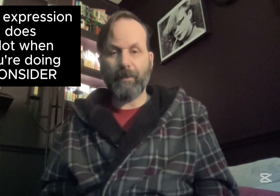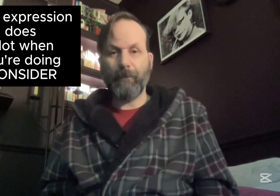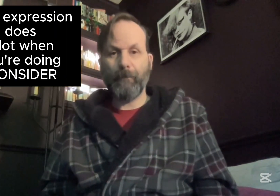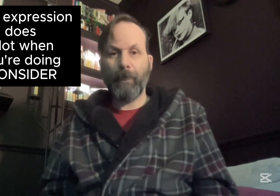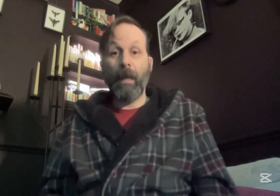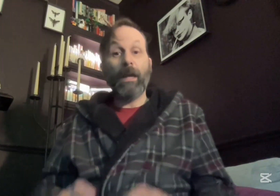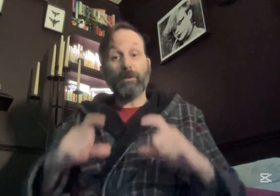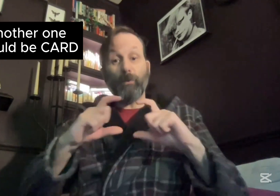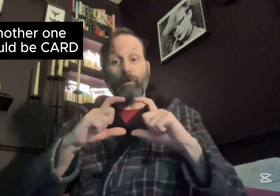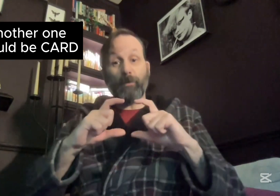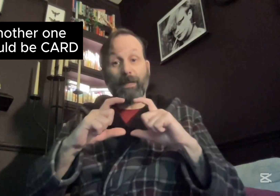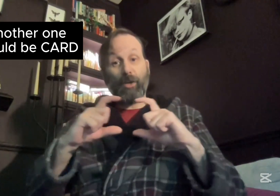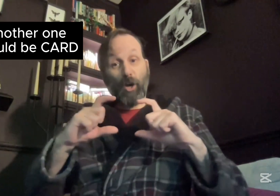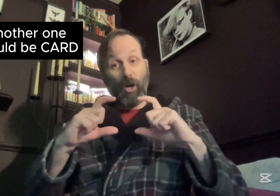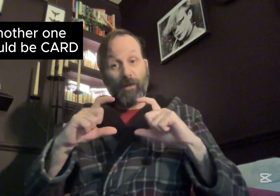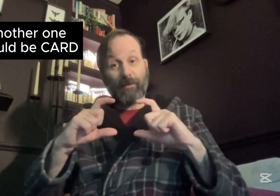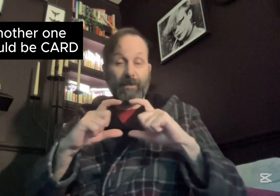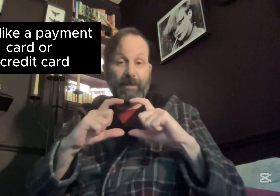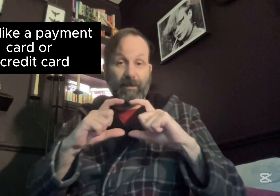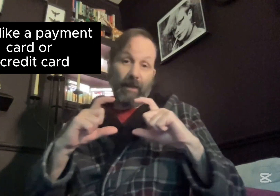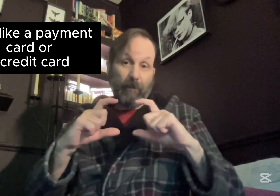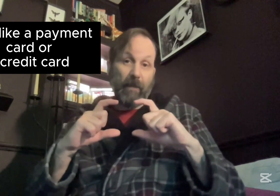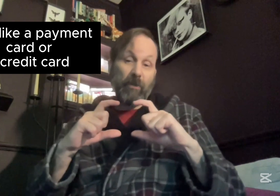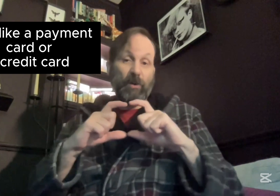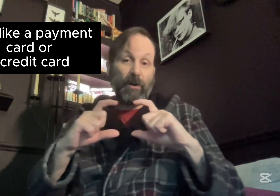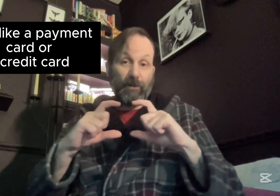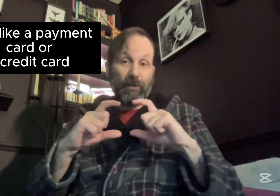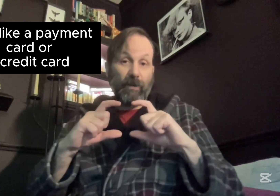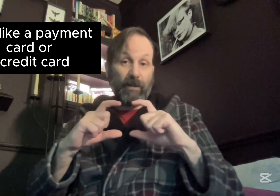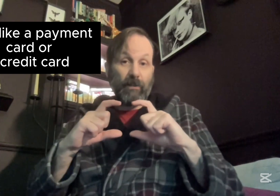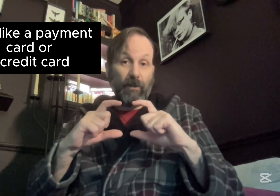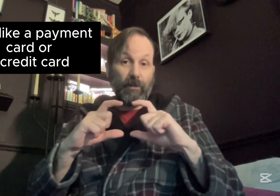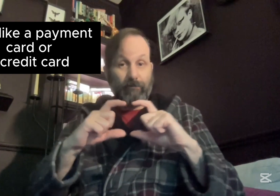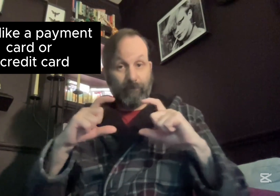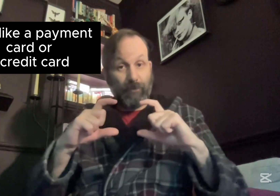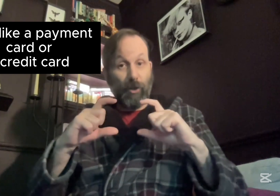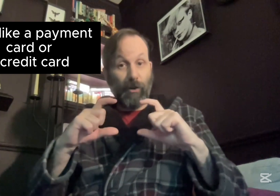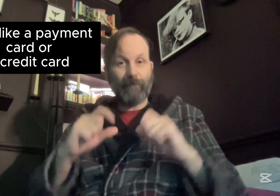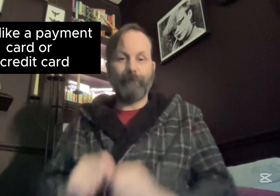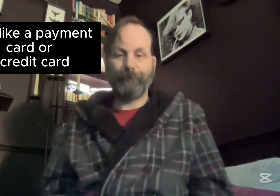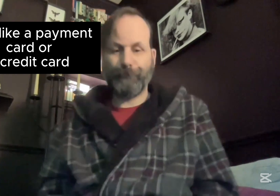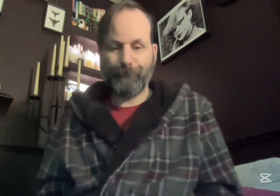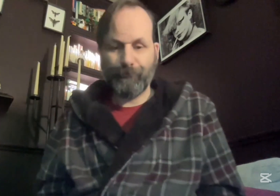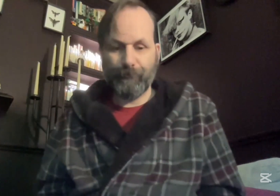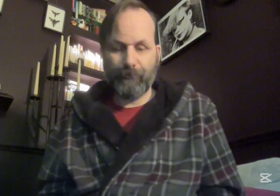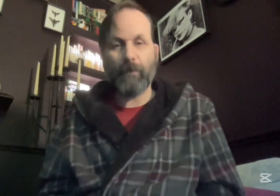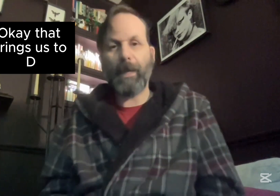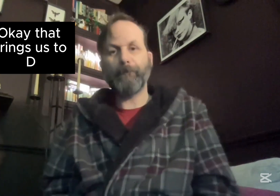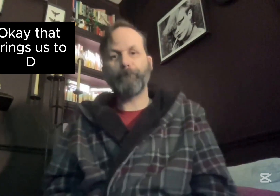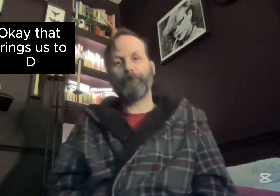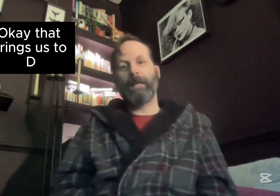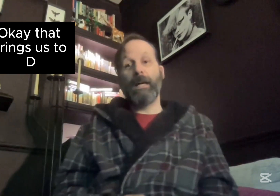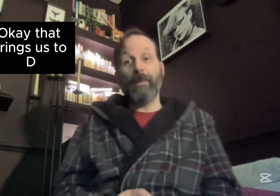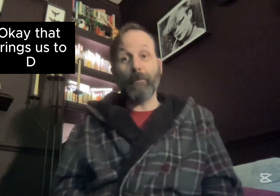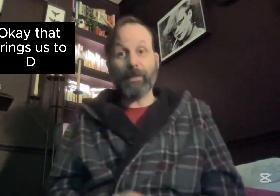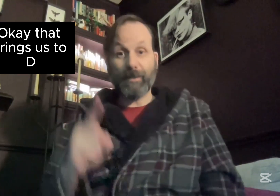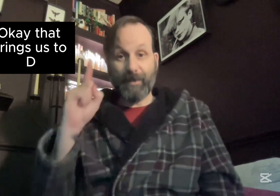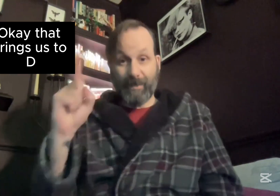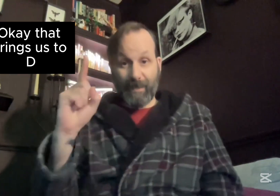consider. Another one would be card, as in like a payment card or a credit card. Card. Okay, that brings us to